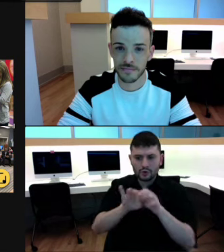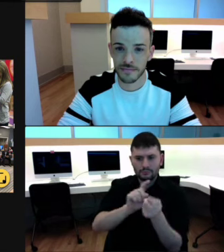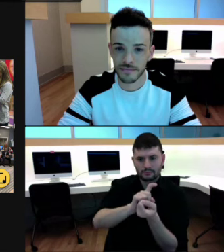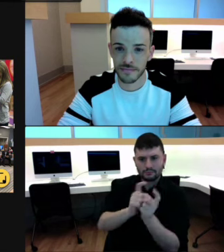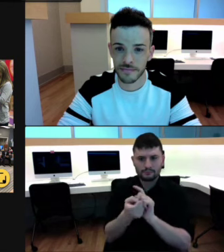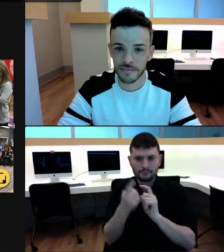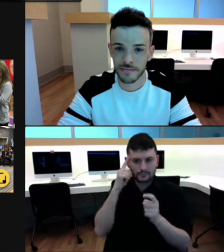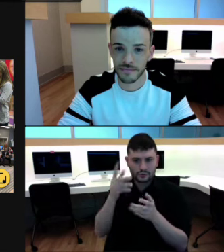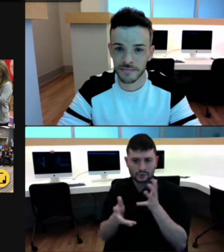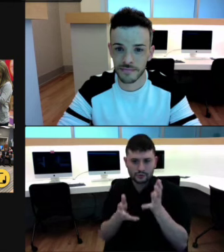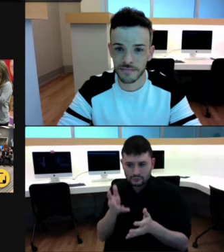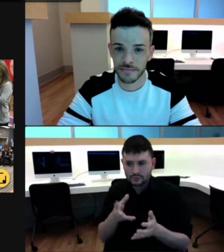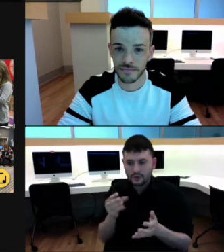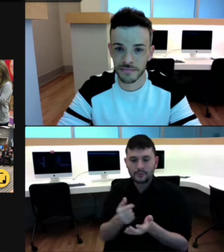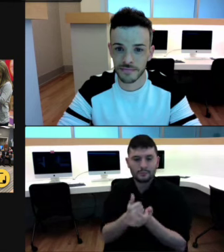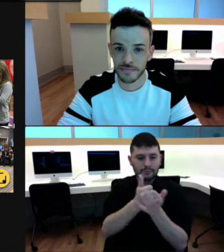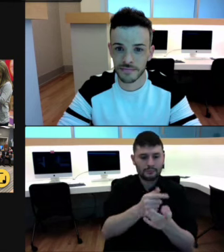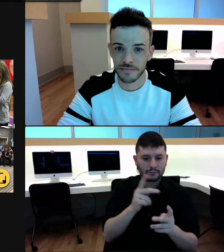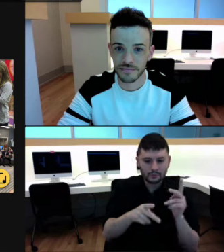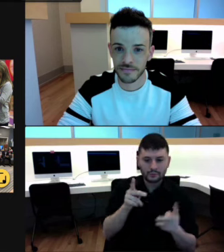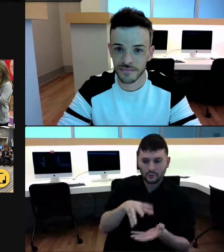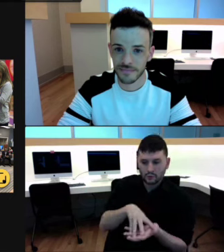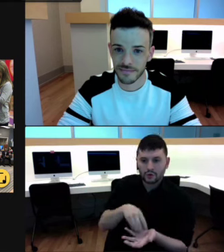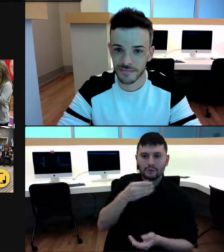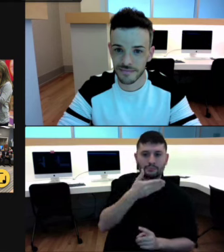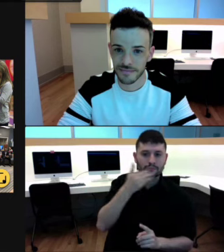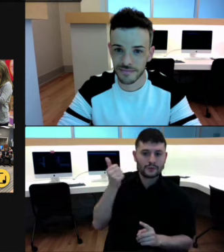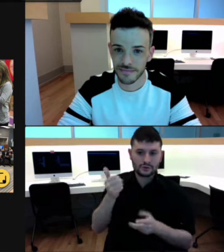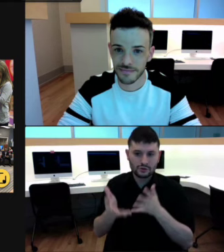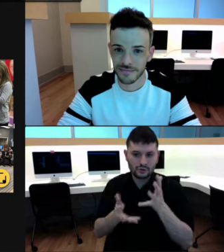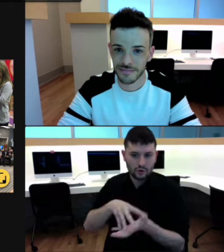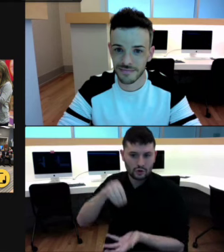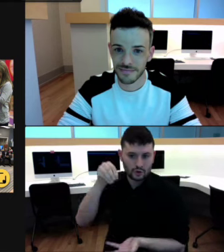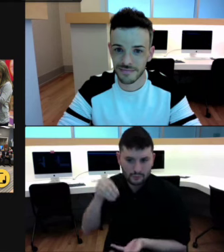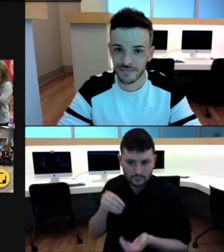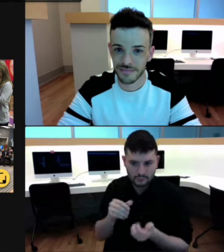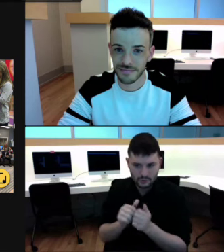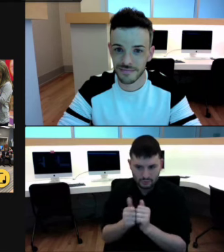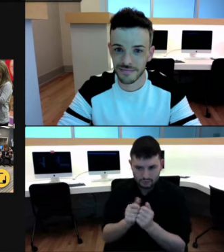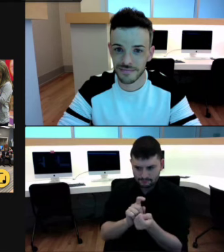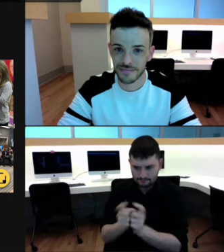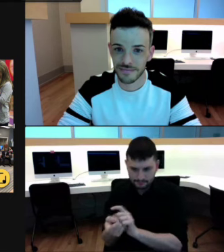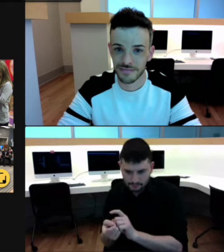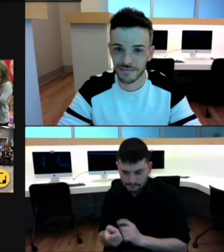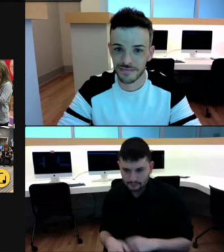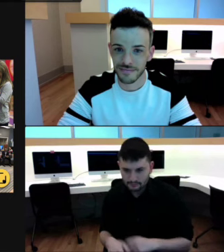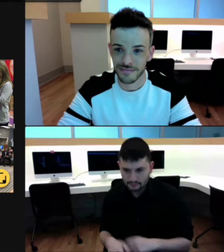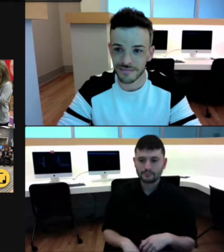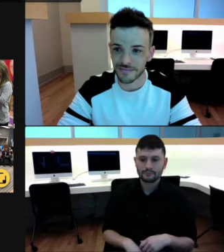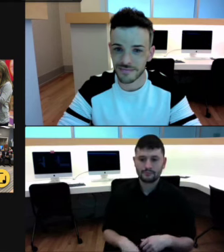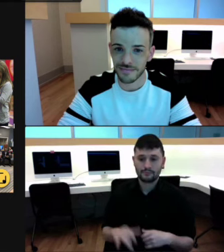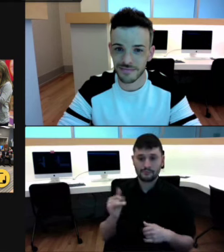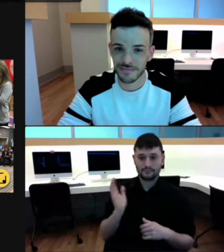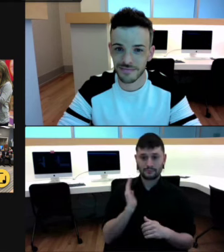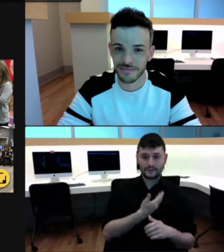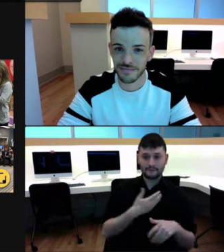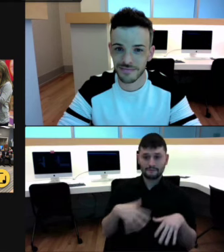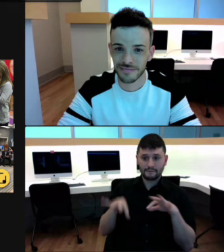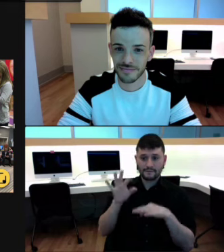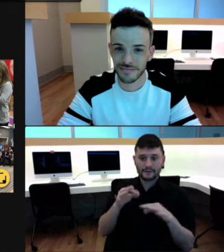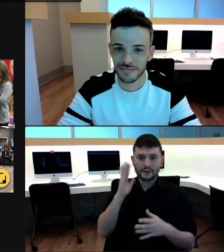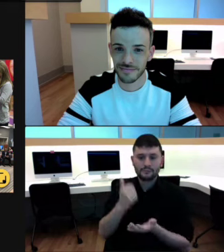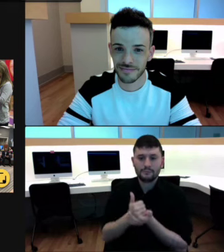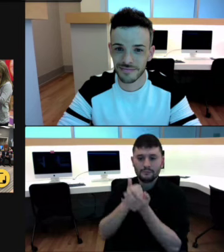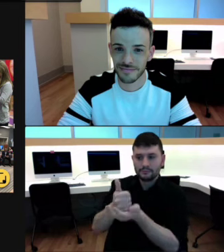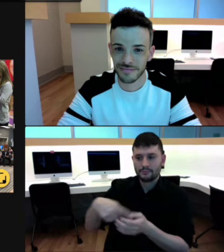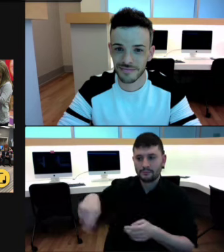want to see how people can best learn gestures, engage with gestures, and use visual language.